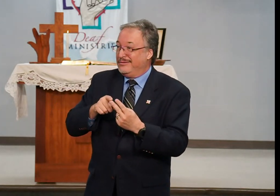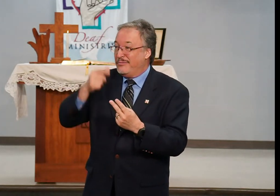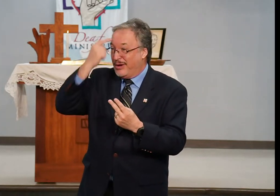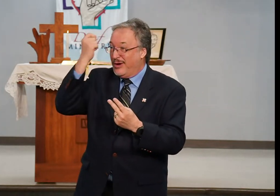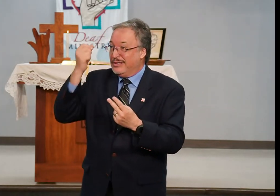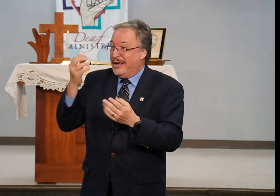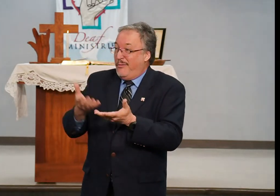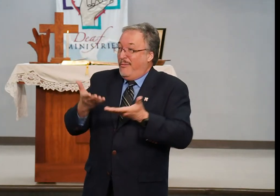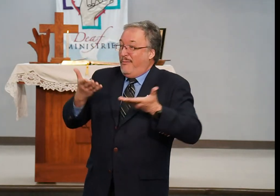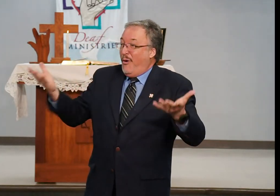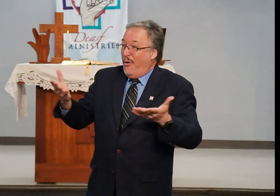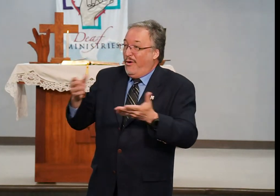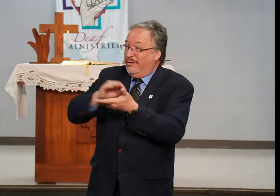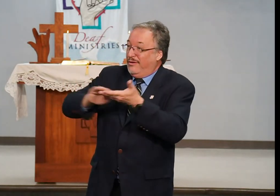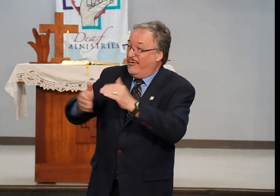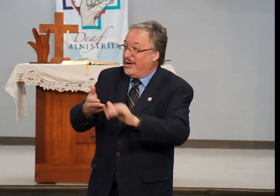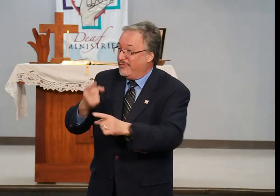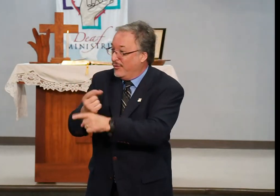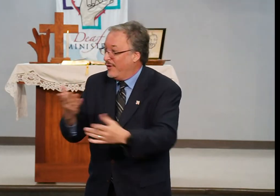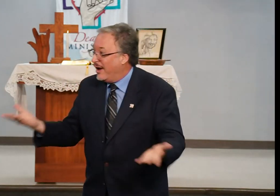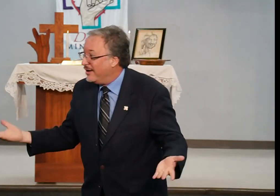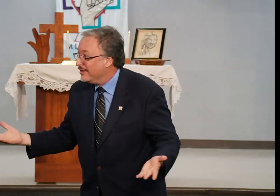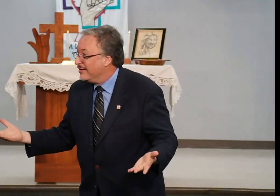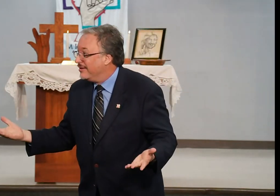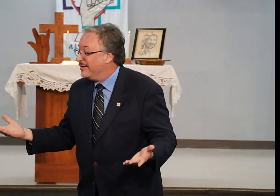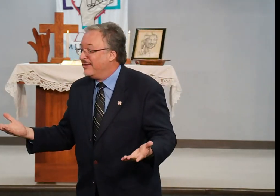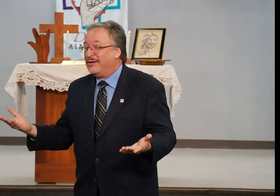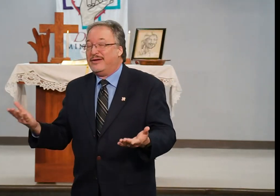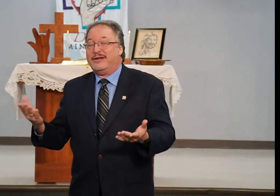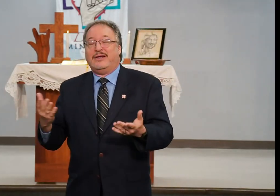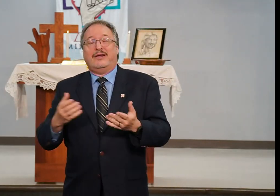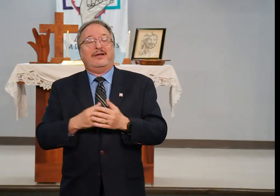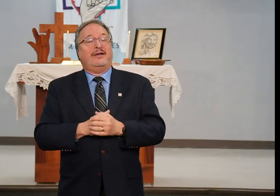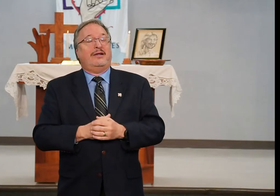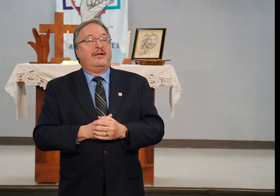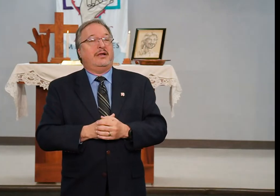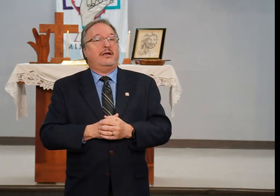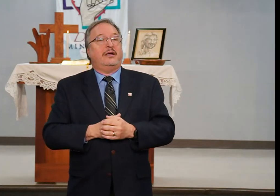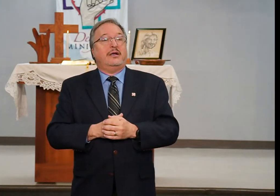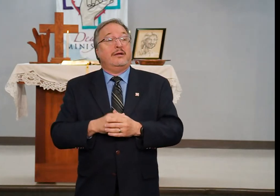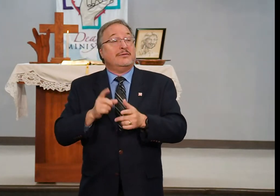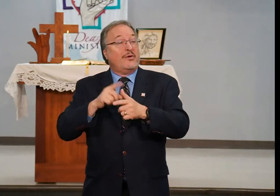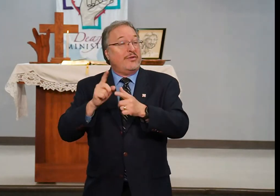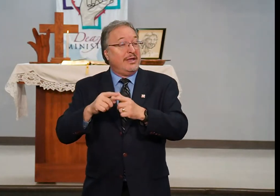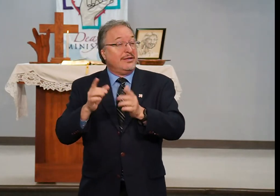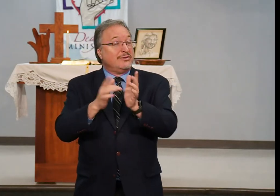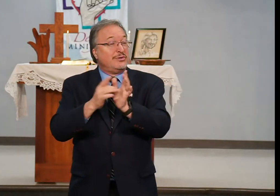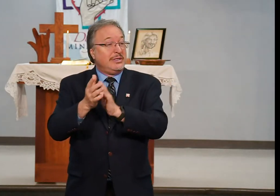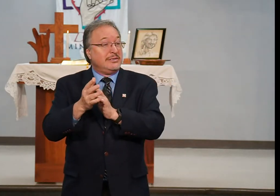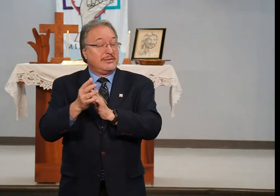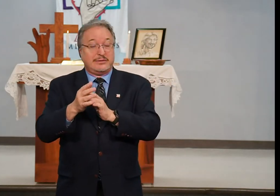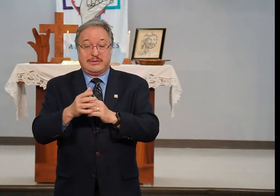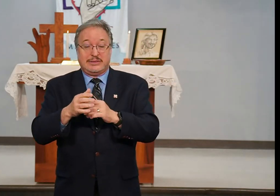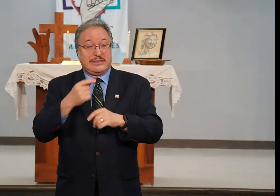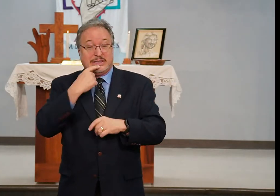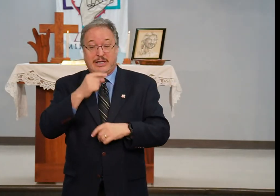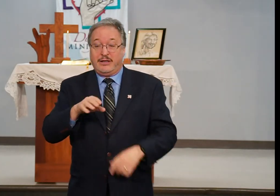People initially thought the one who had paid off his debt would be more forgiven.